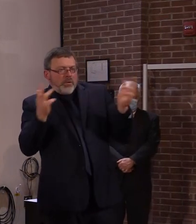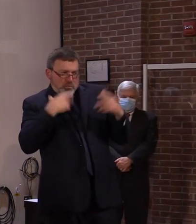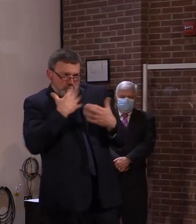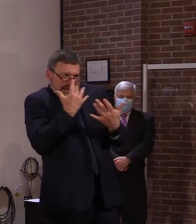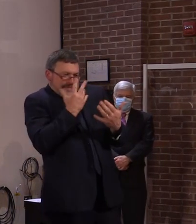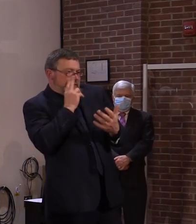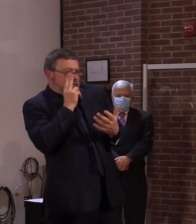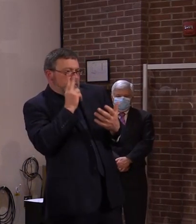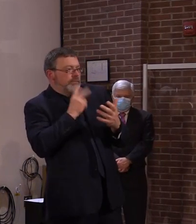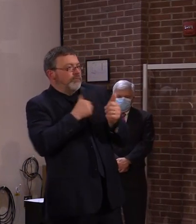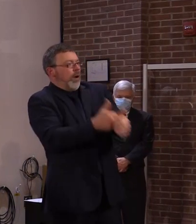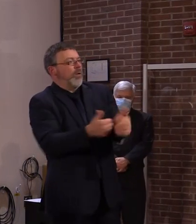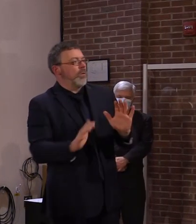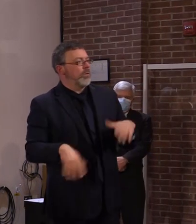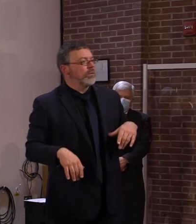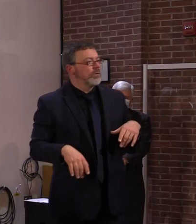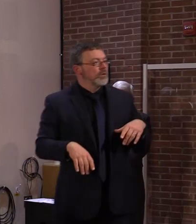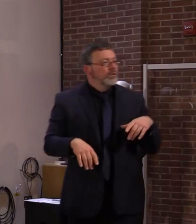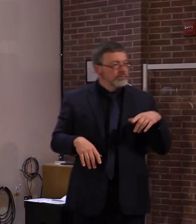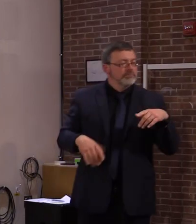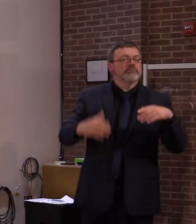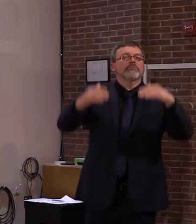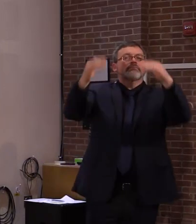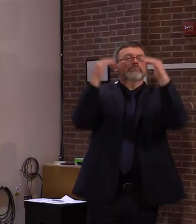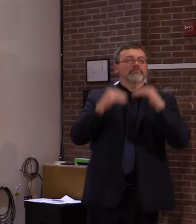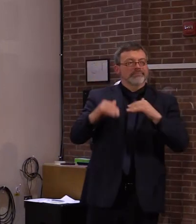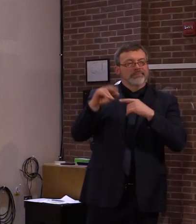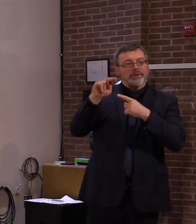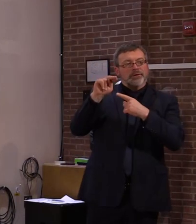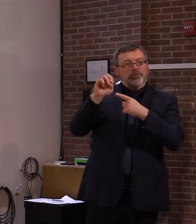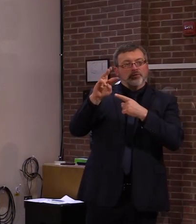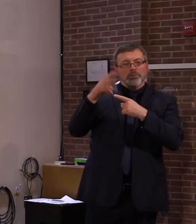Ed Barber, Newport Daily Express.